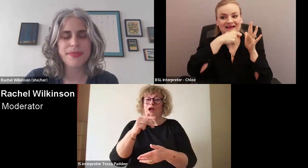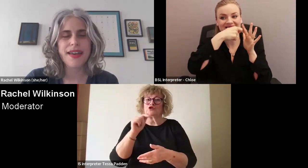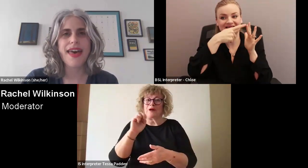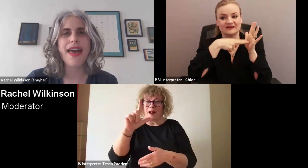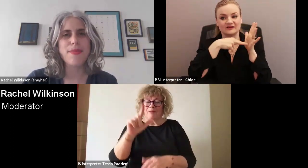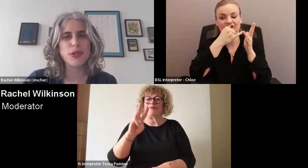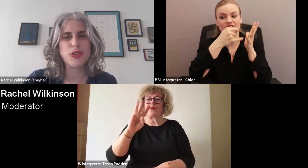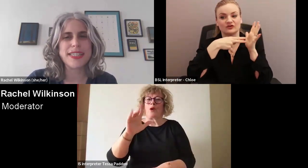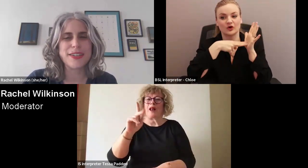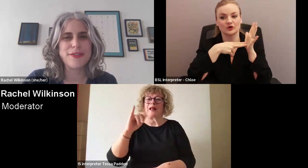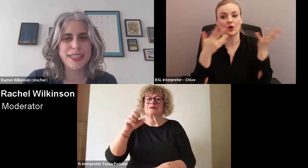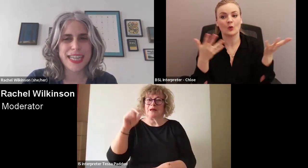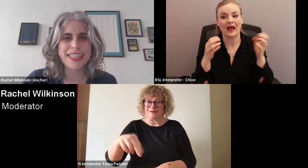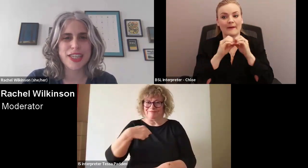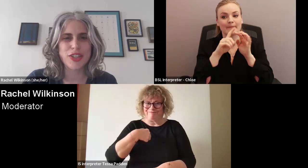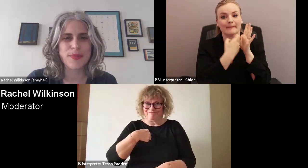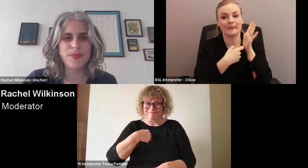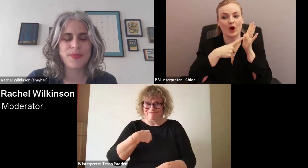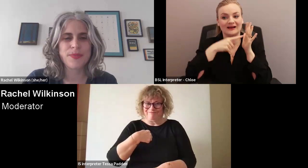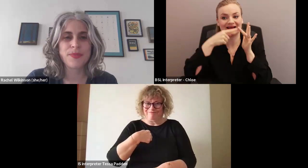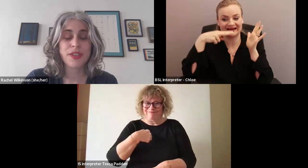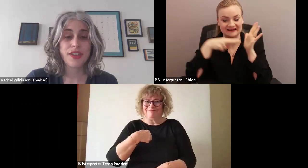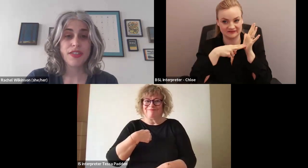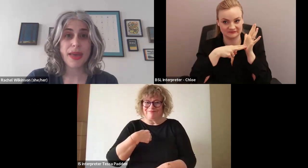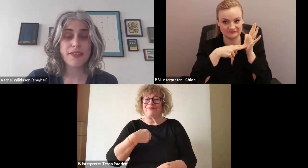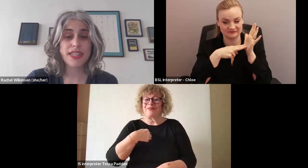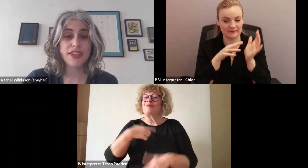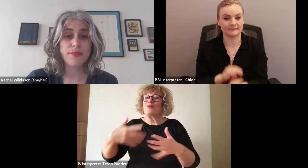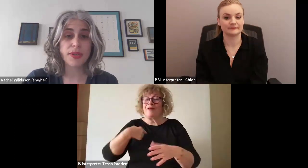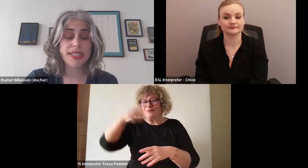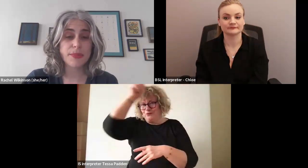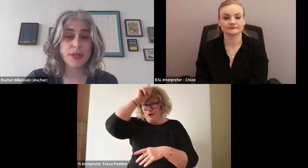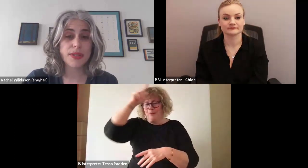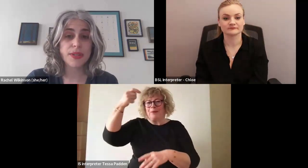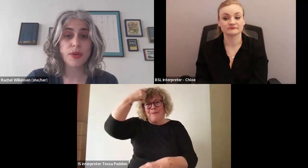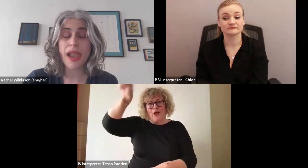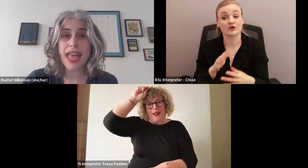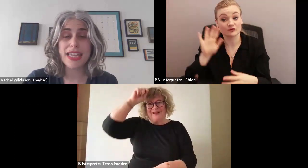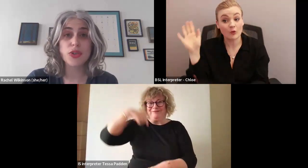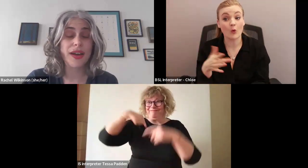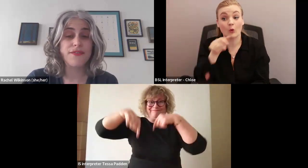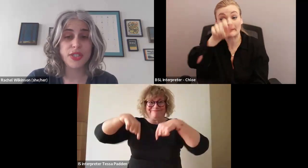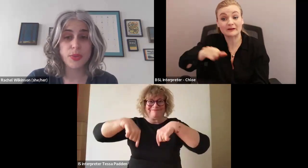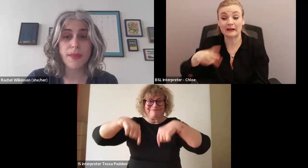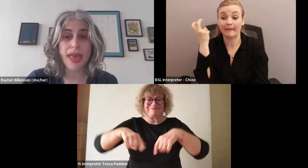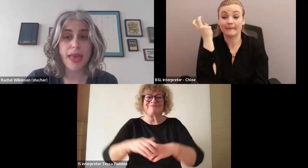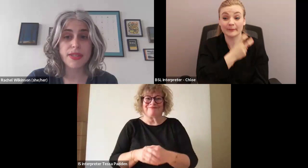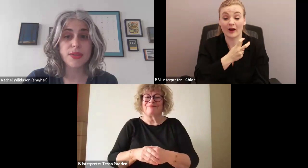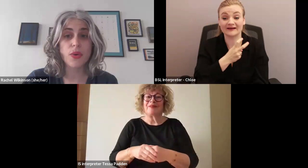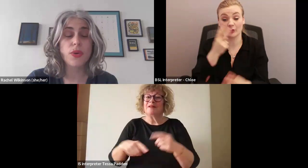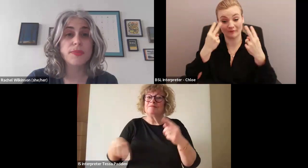Berlin, and I am the moderator for today's session. For the benefit of participants who are blind or have